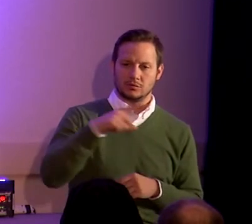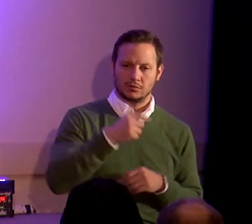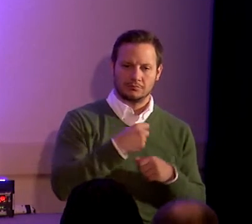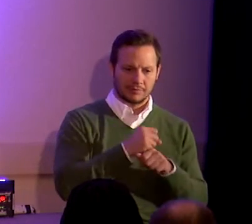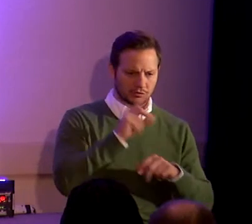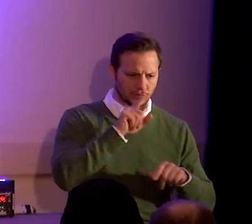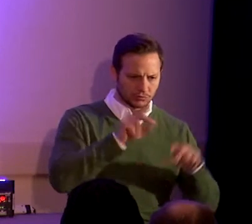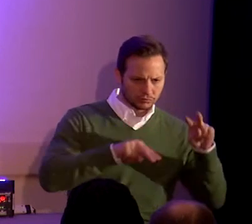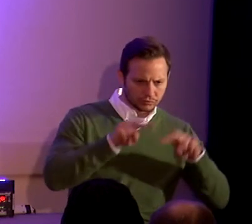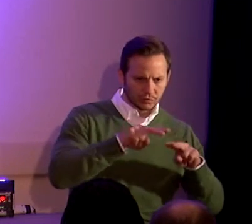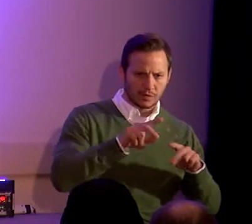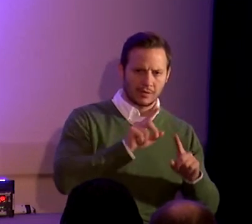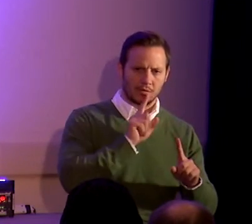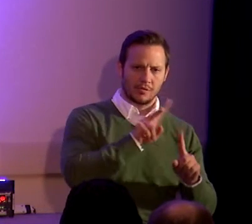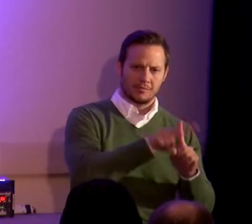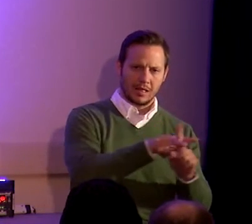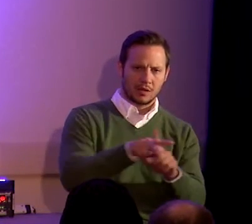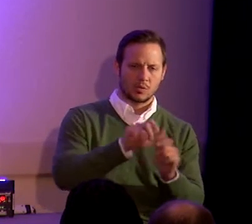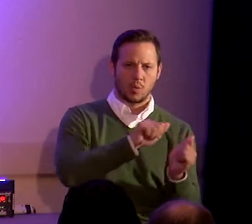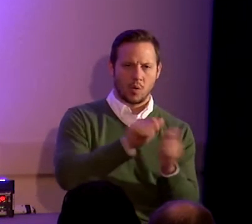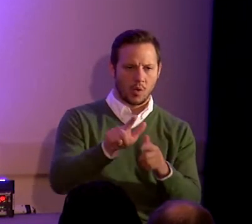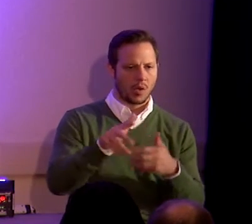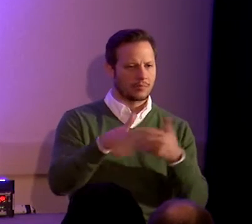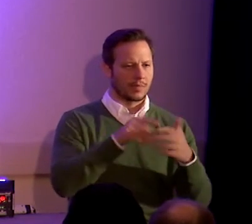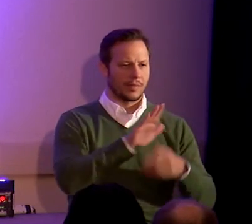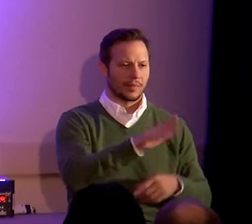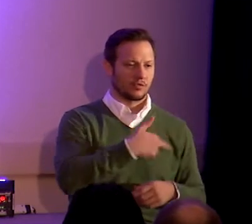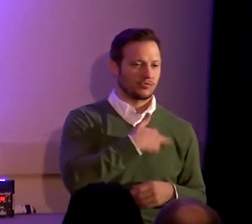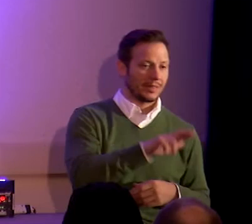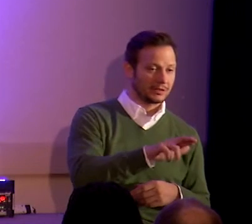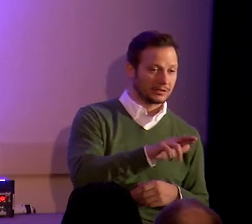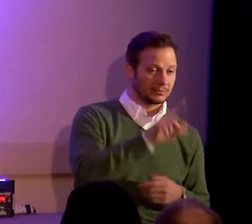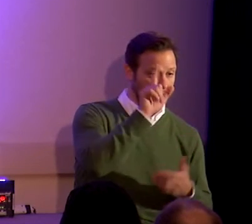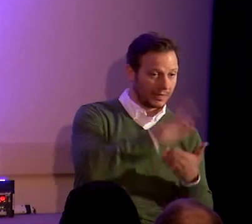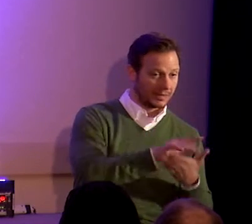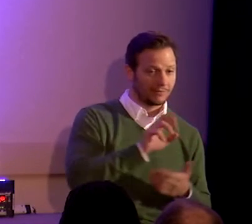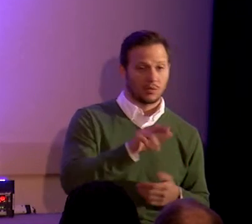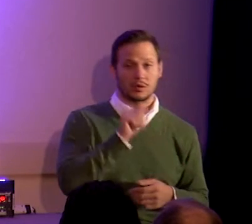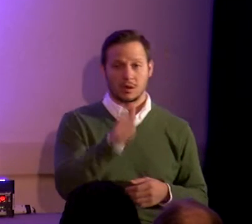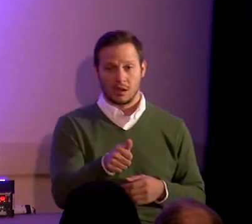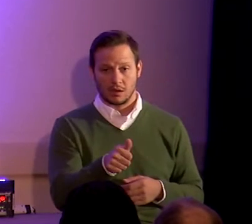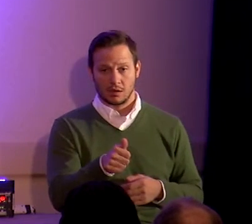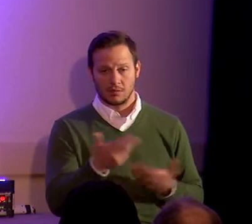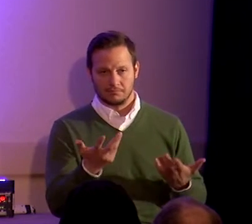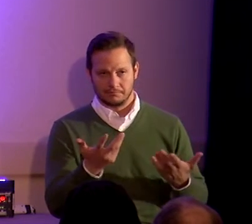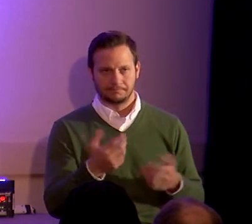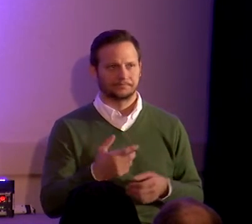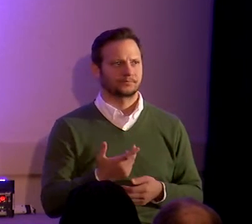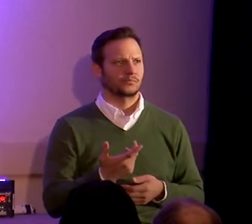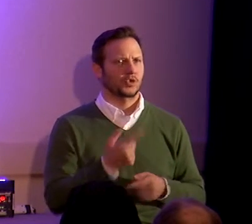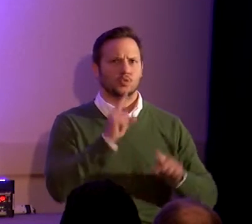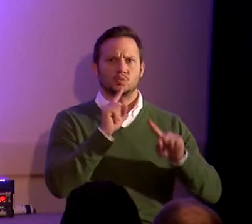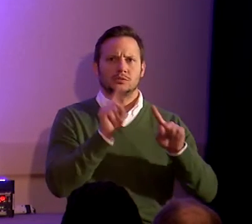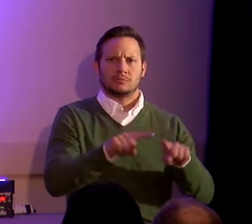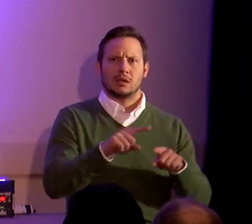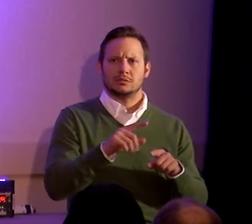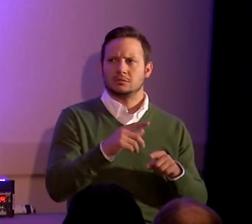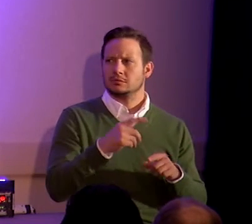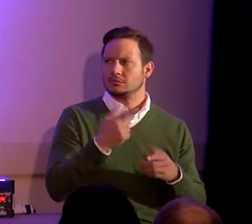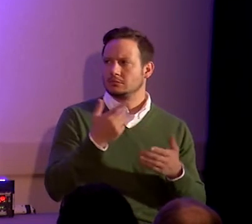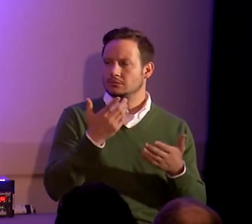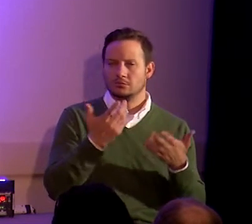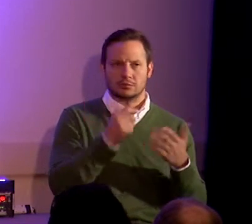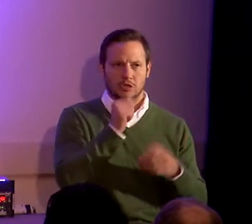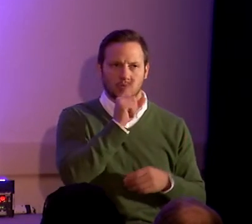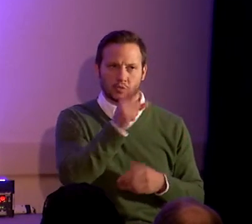that are relevant to all Arizonans, regardless of religious belief or non-belief. We didn't really know what the response might look like, right? My